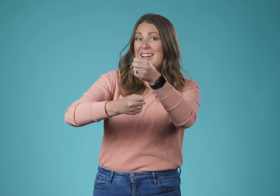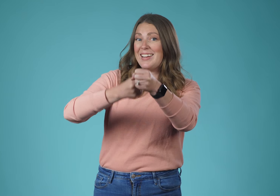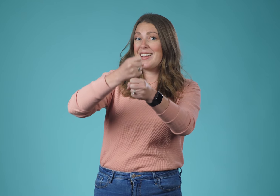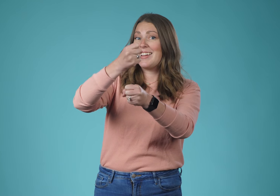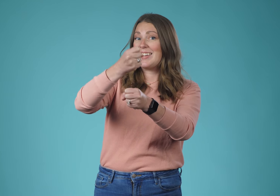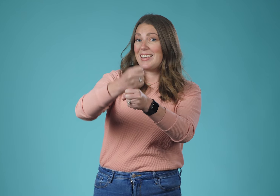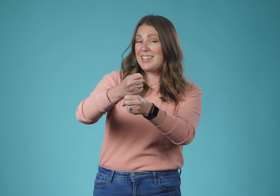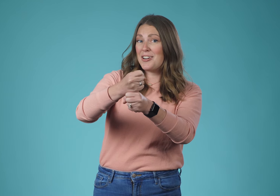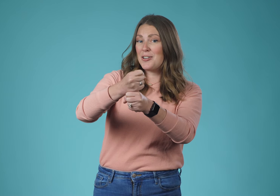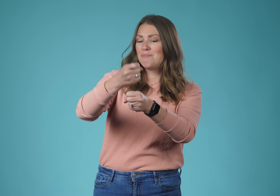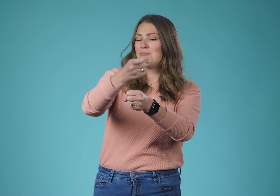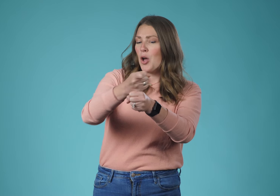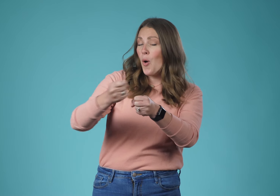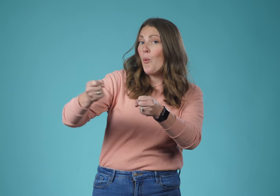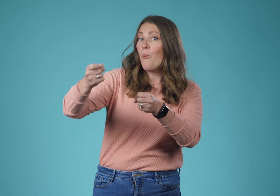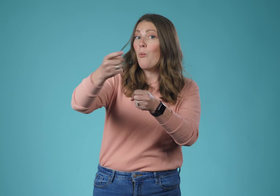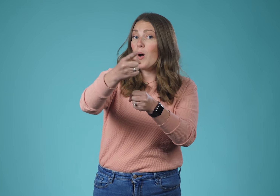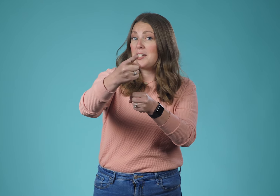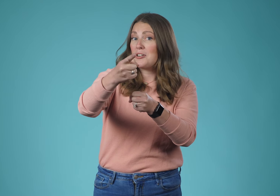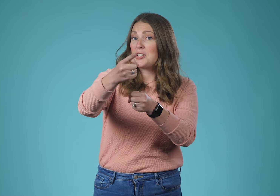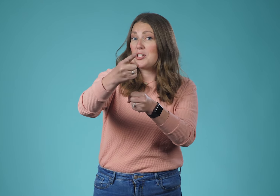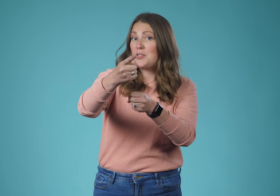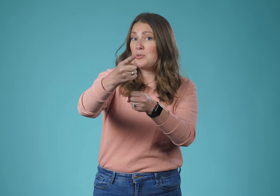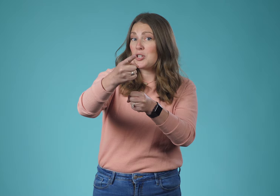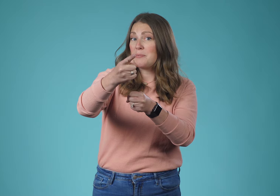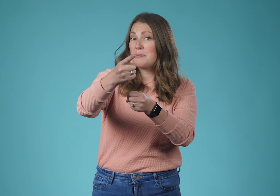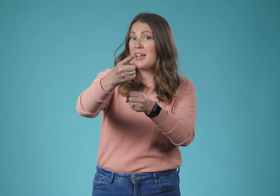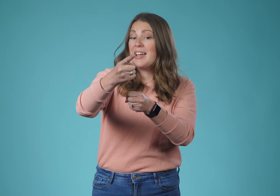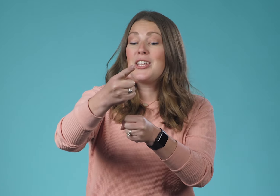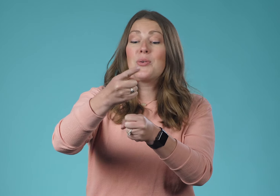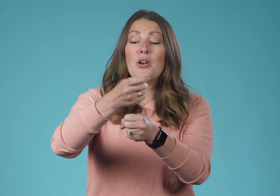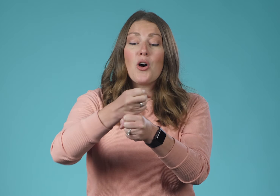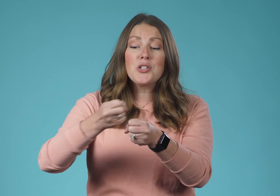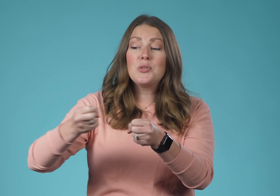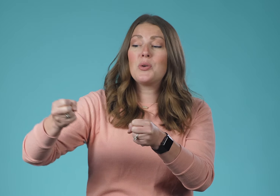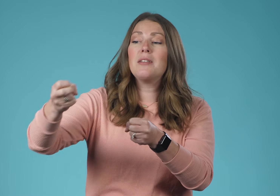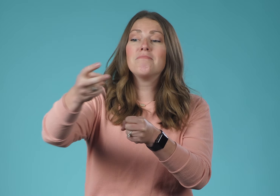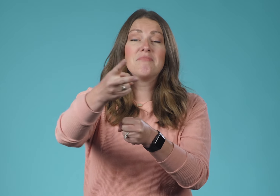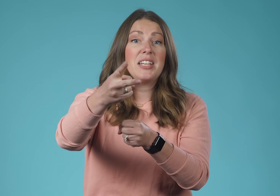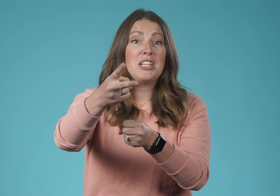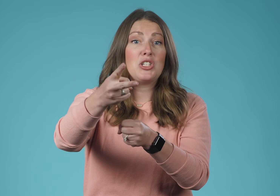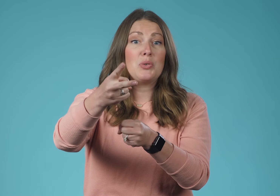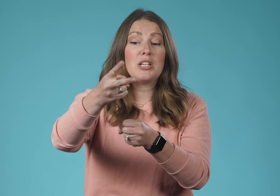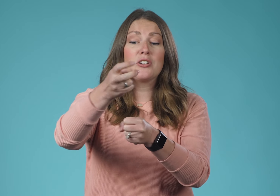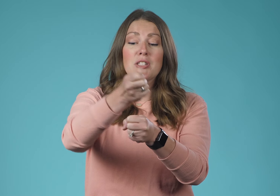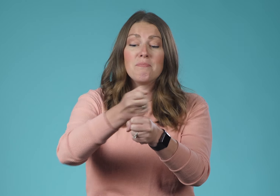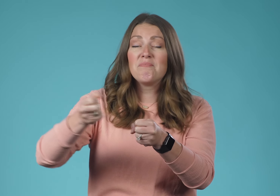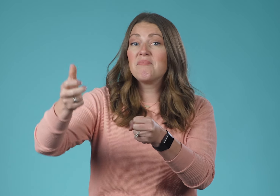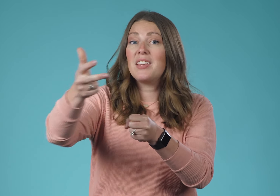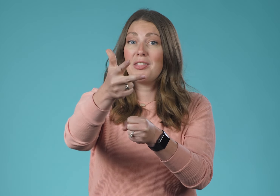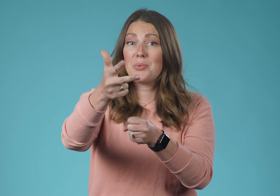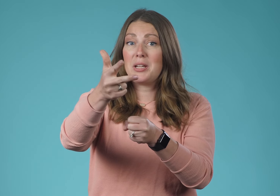sign, year, 1 year into the future. You can also do it in 2 years, in 3